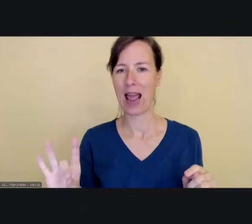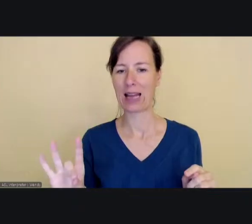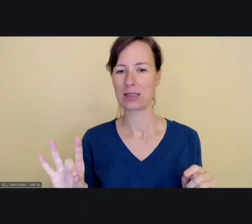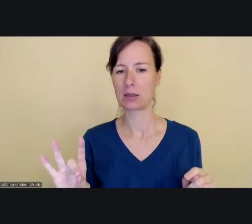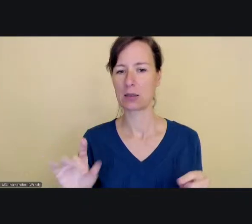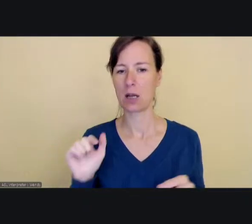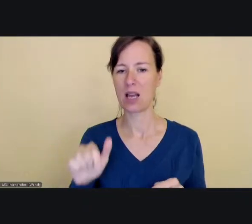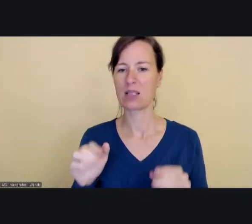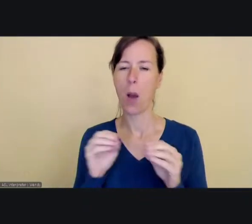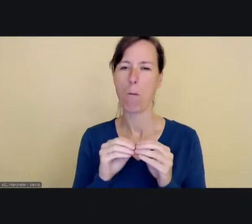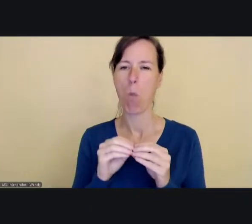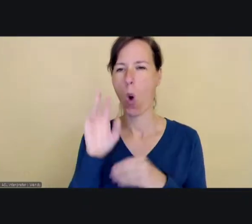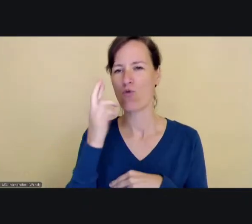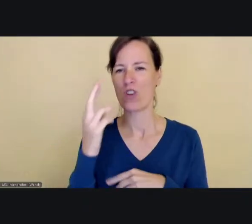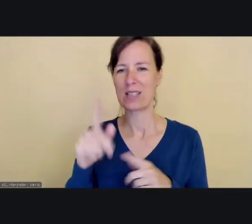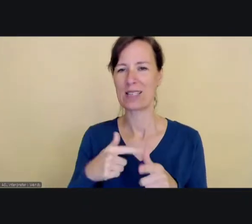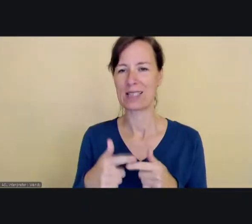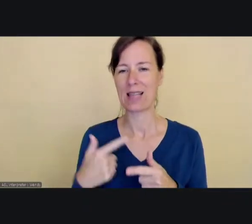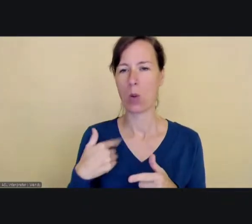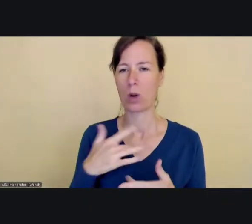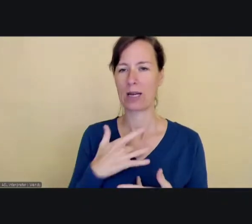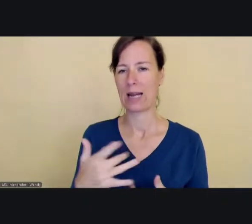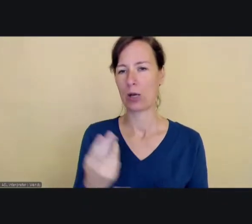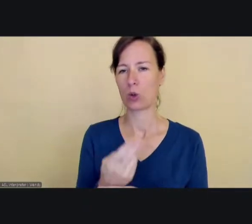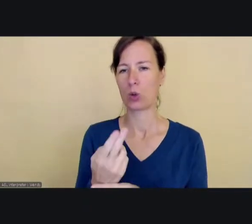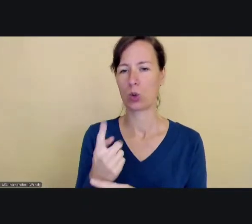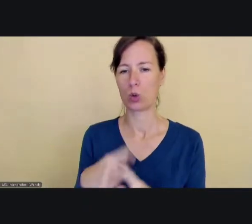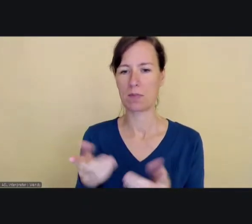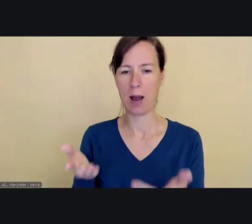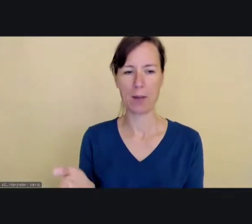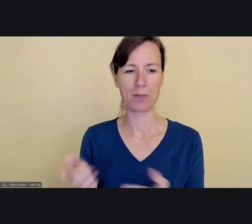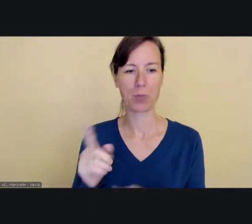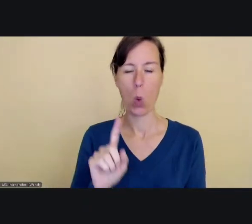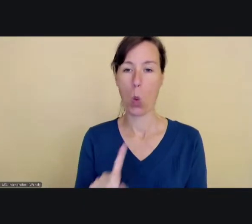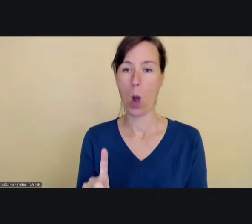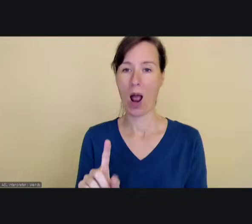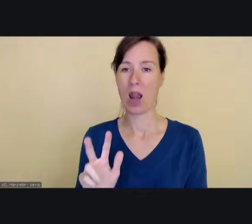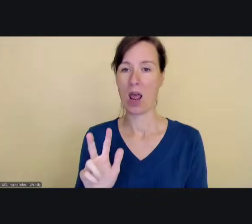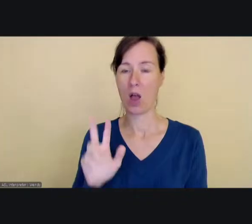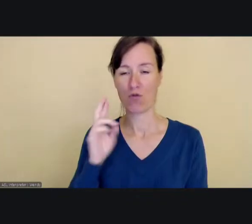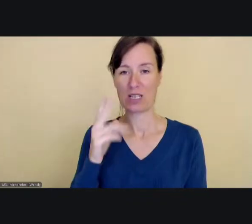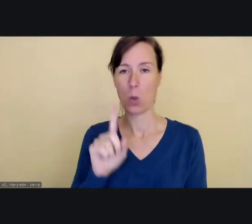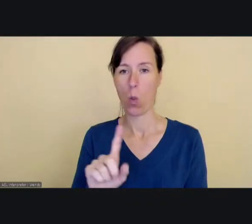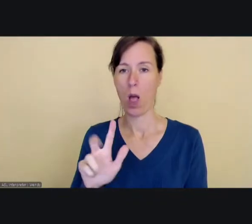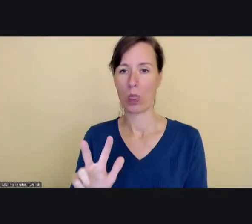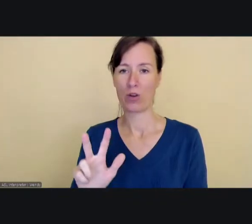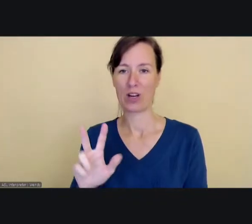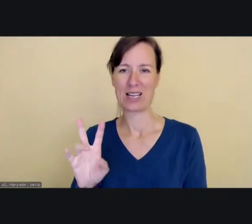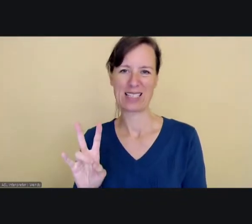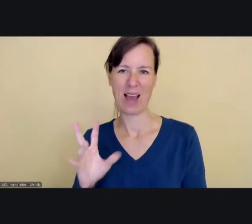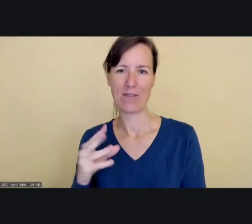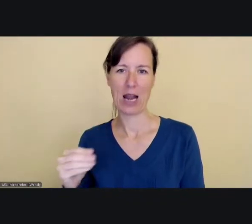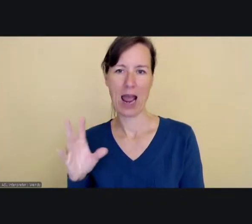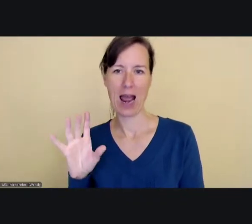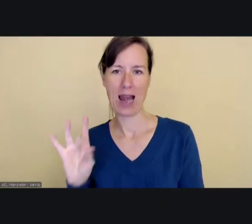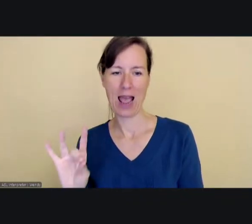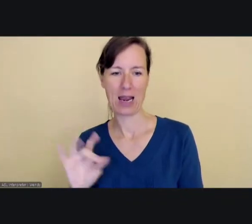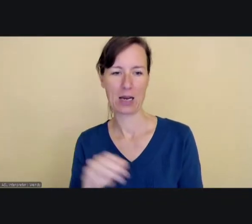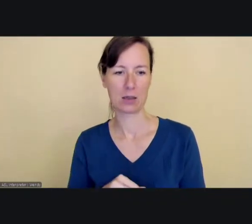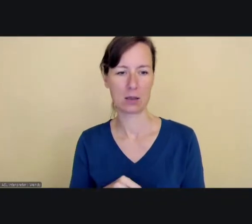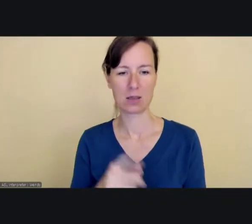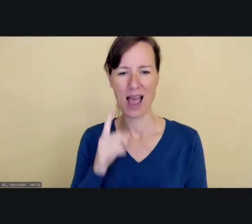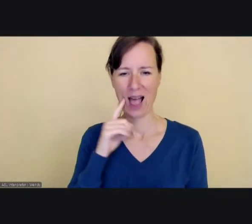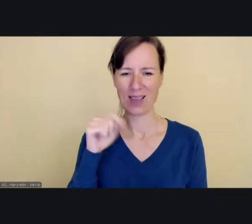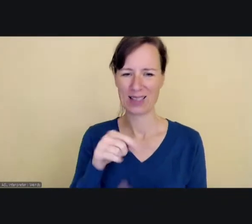7, and 8. Council, what is your, and I think this is probably a 2-hour meeting. Is